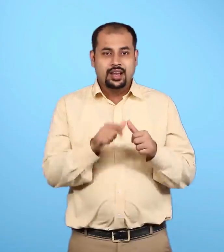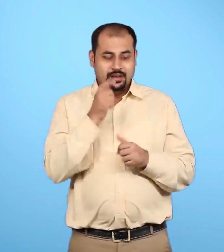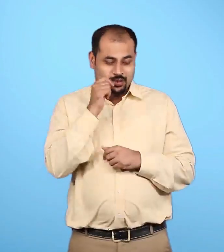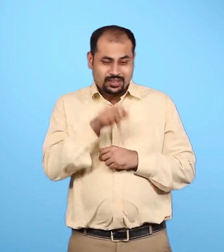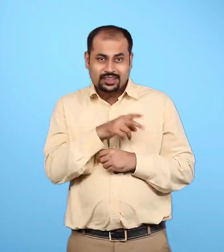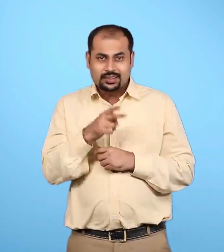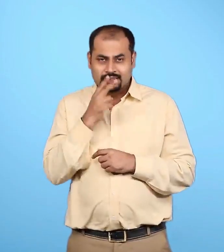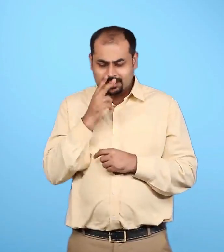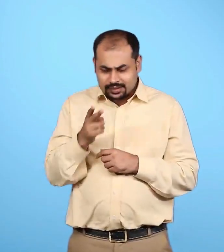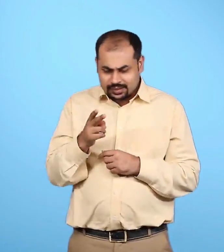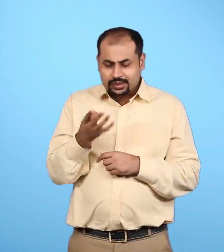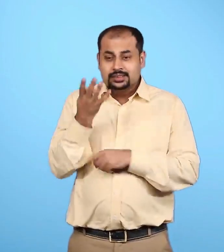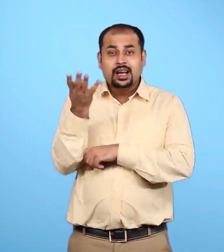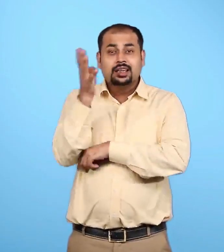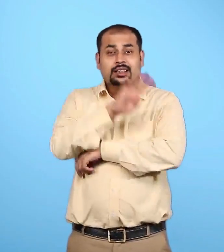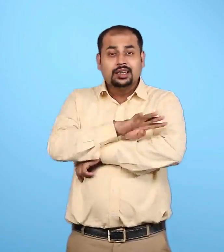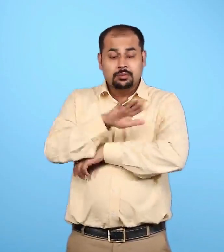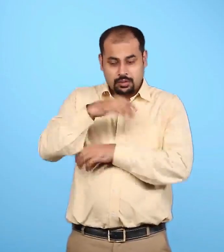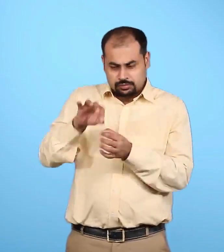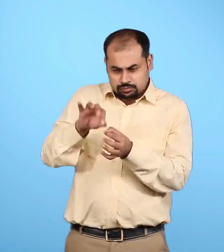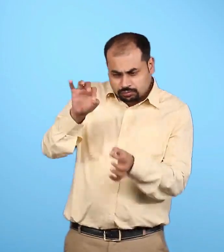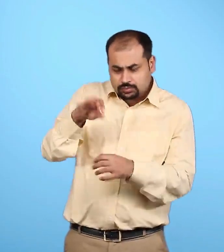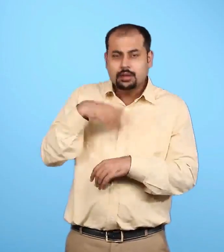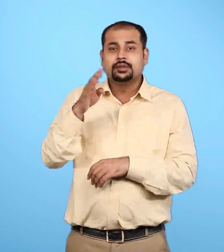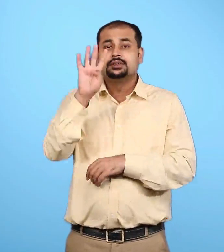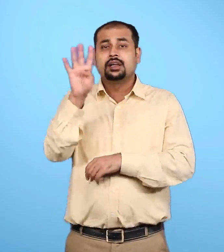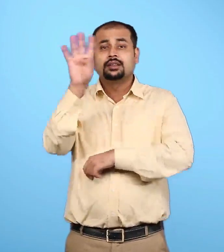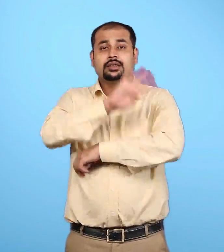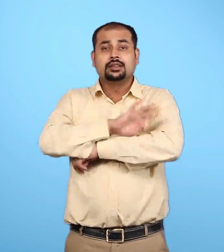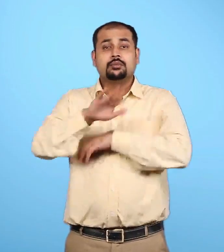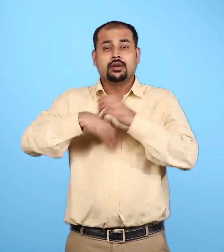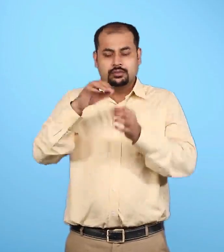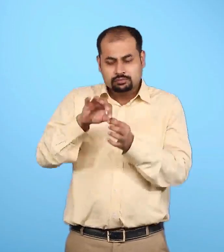Amit measured the height of the plant after every 4 days